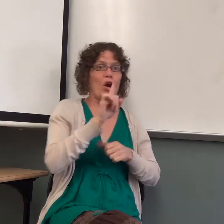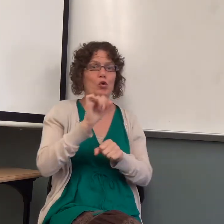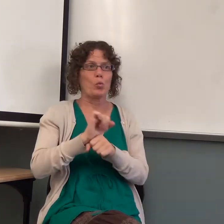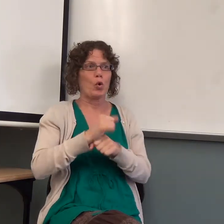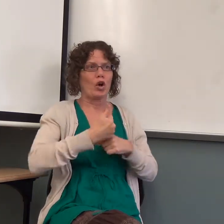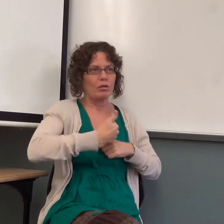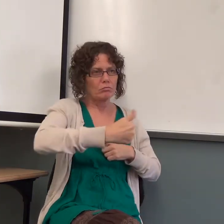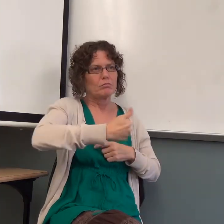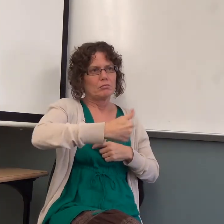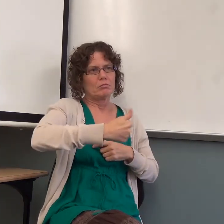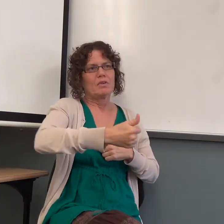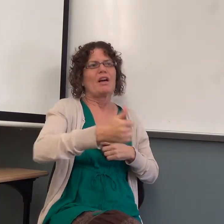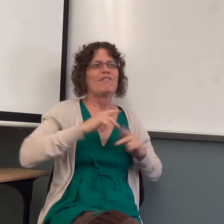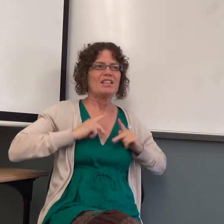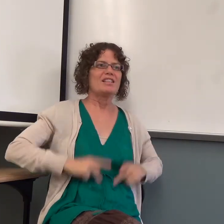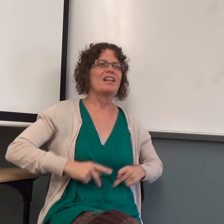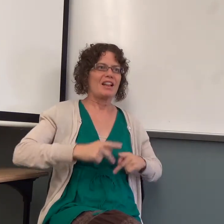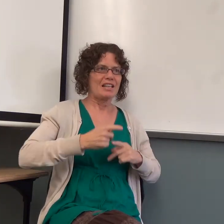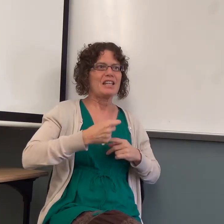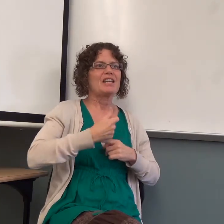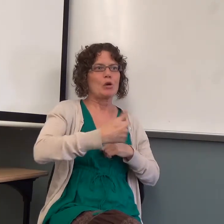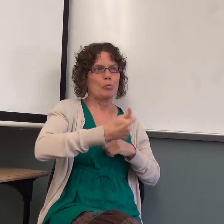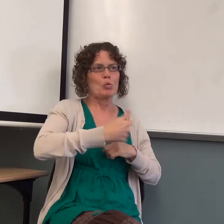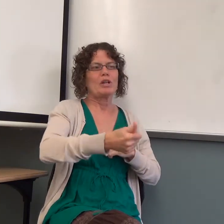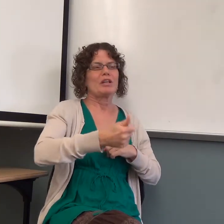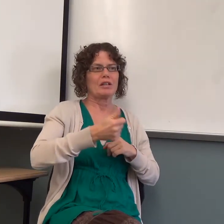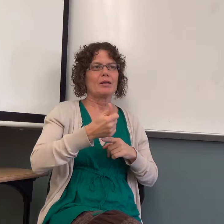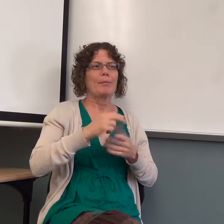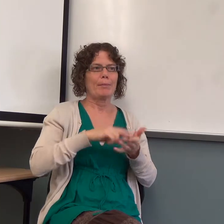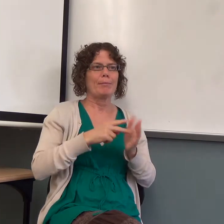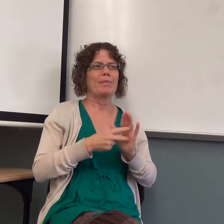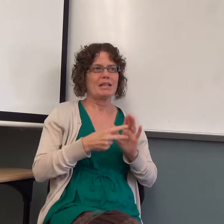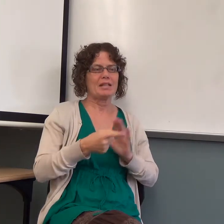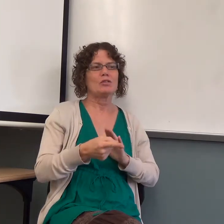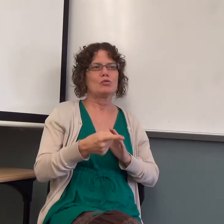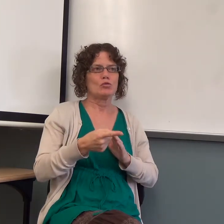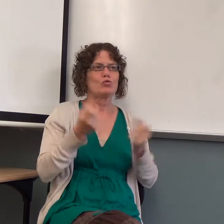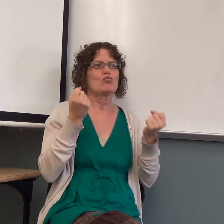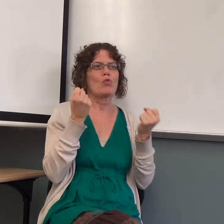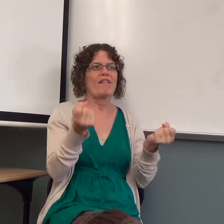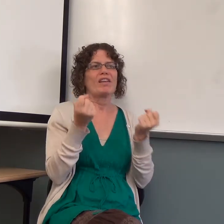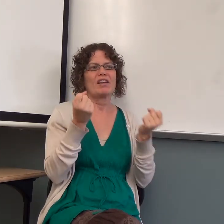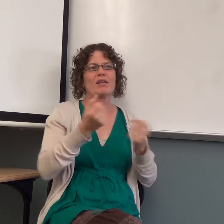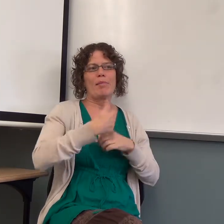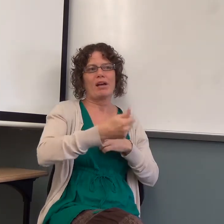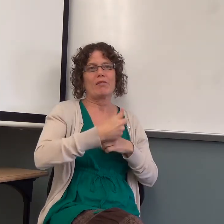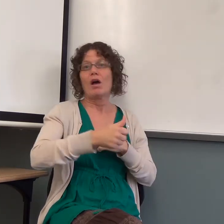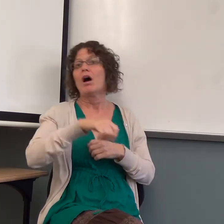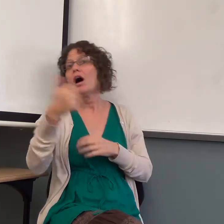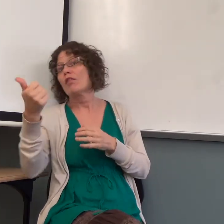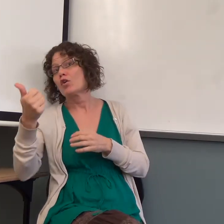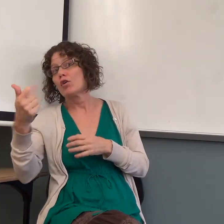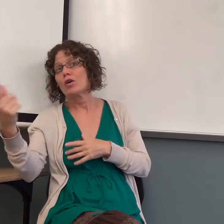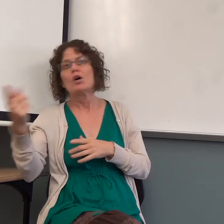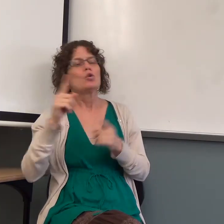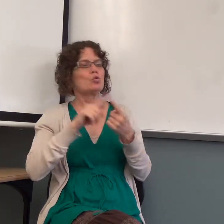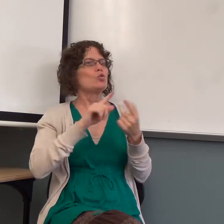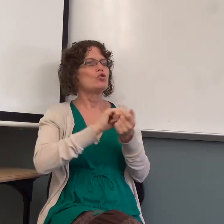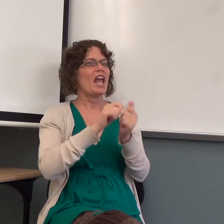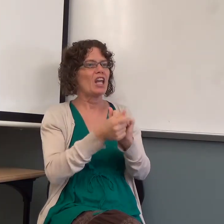physically commuting means driving back and forth. But there's other meanings. Yes, thank you. Tell me what that means. To change. To change. Yes, I got Like that they one can too. commute